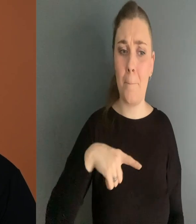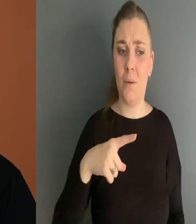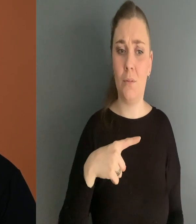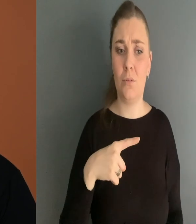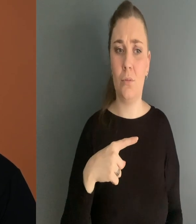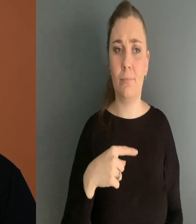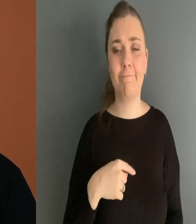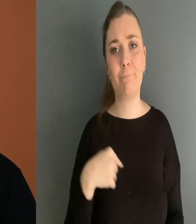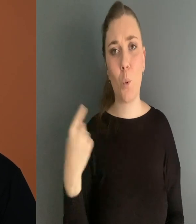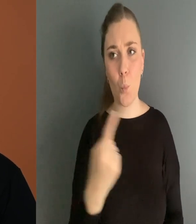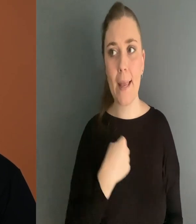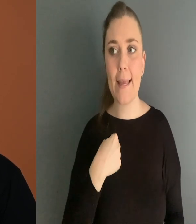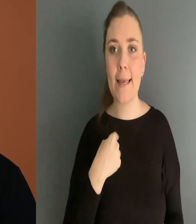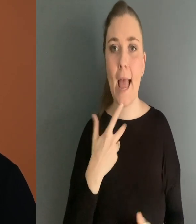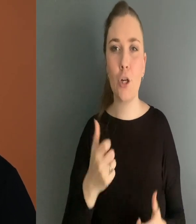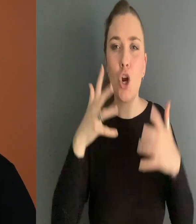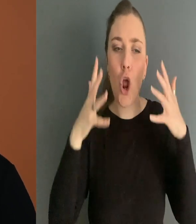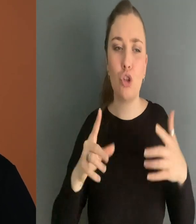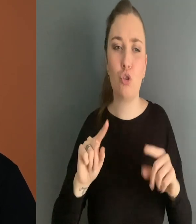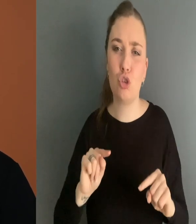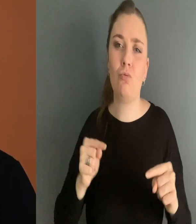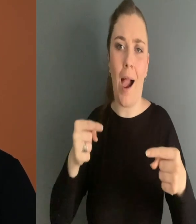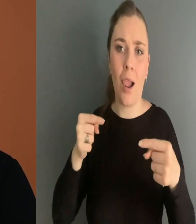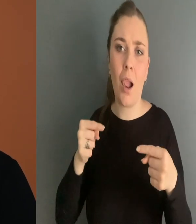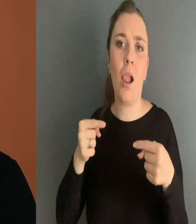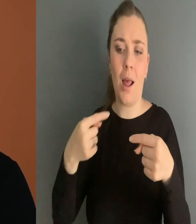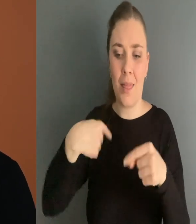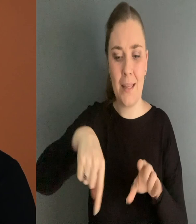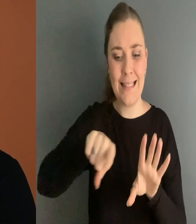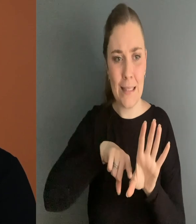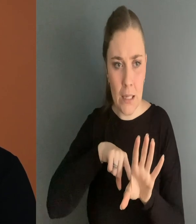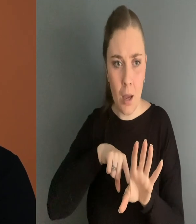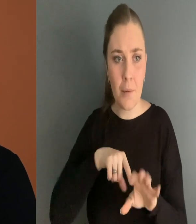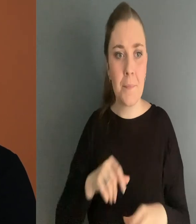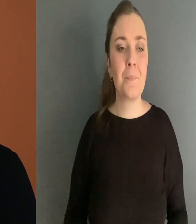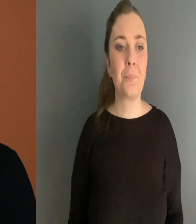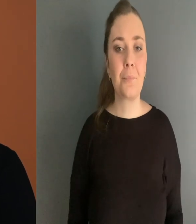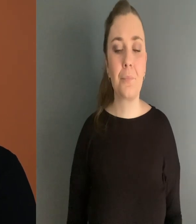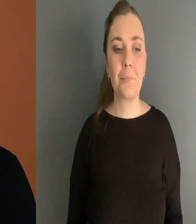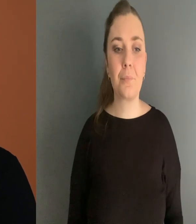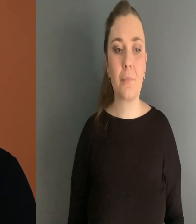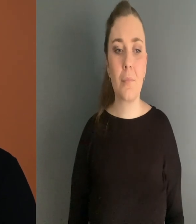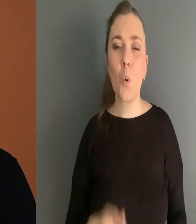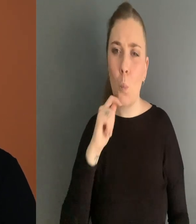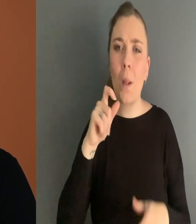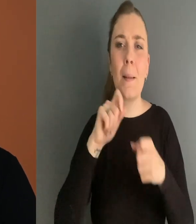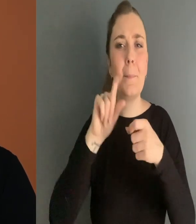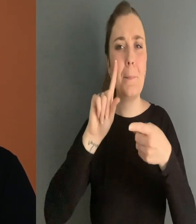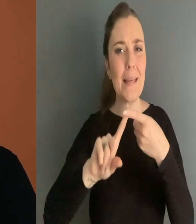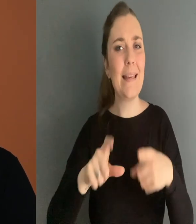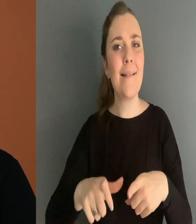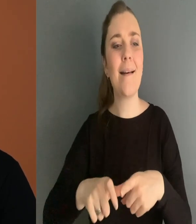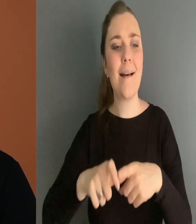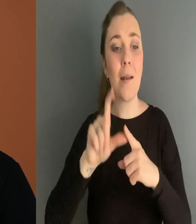we had a lot of struggles this year and it's going to be hard but